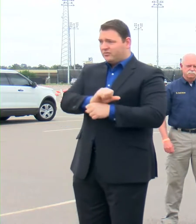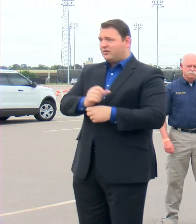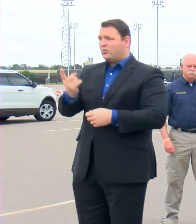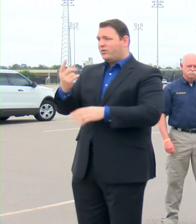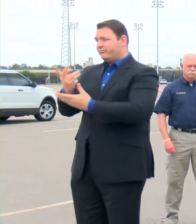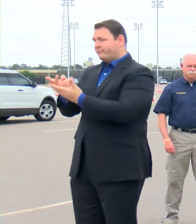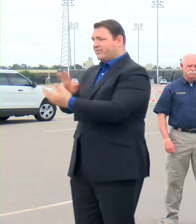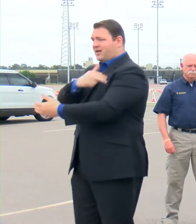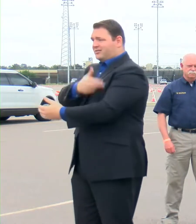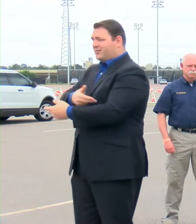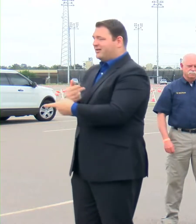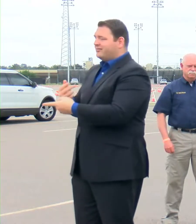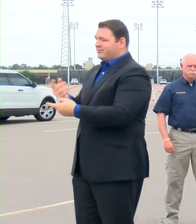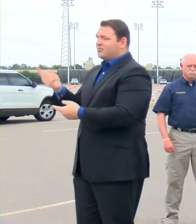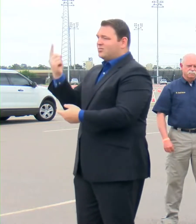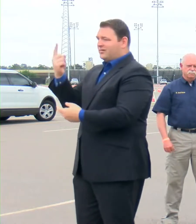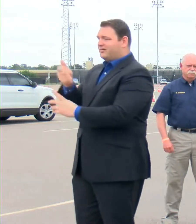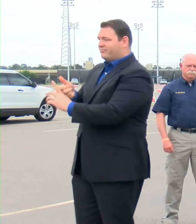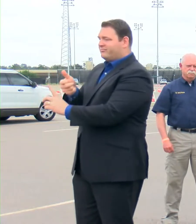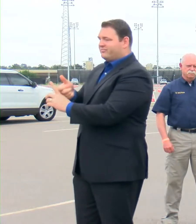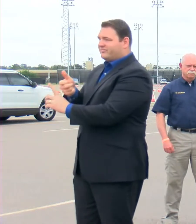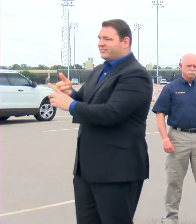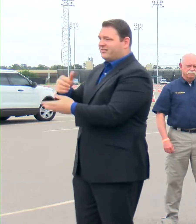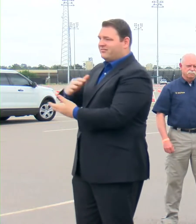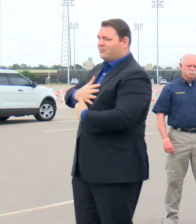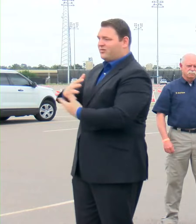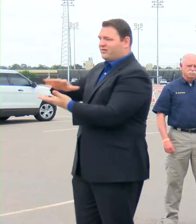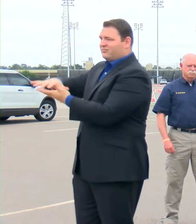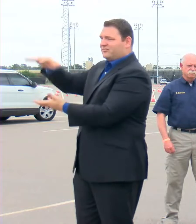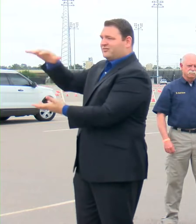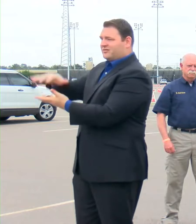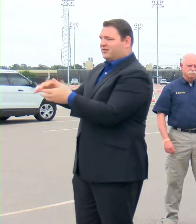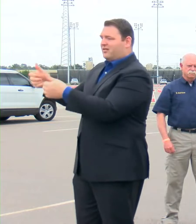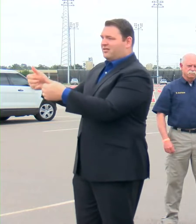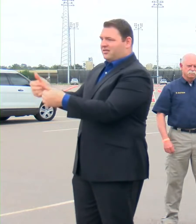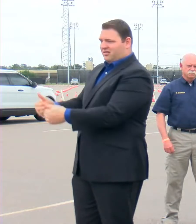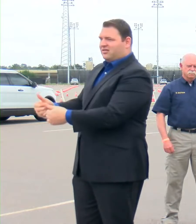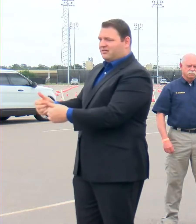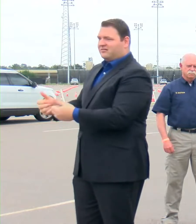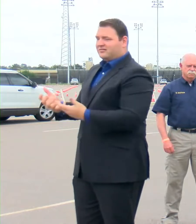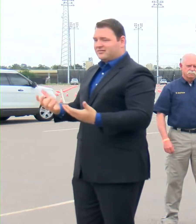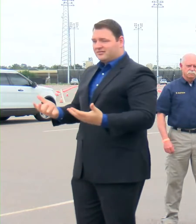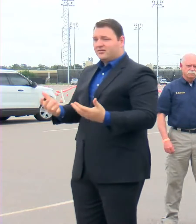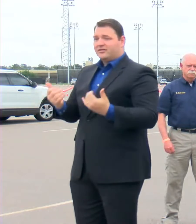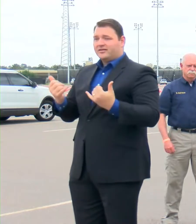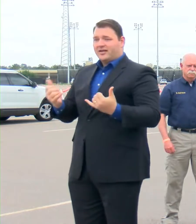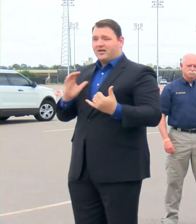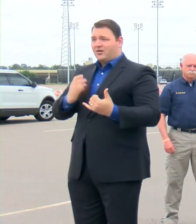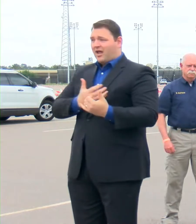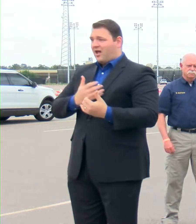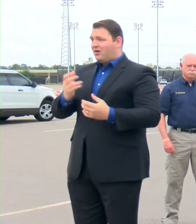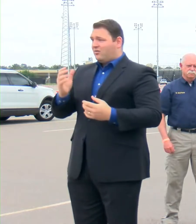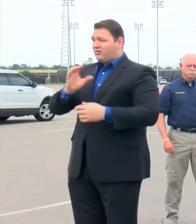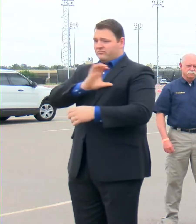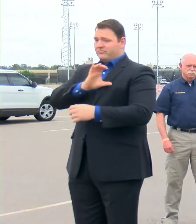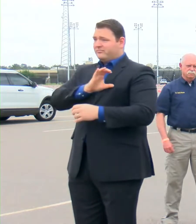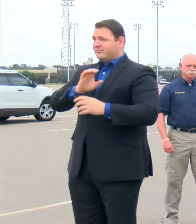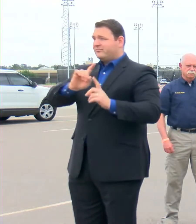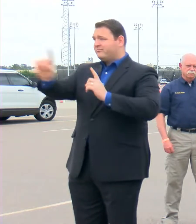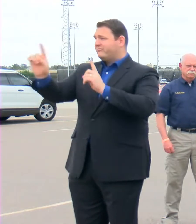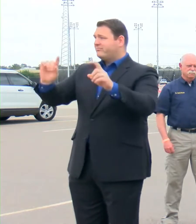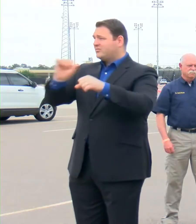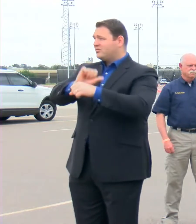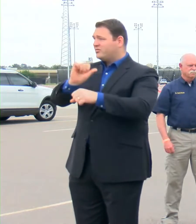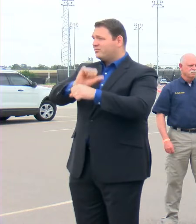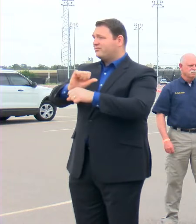and like the mayor said, Dr. Purse said, what we need to do is, our folks are out still doing their job. We all need to